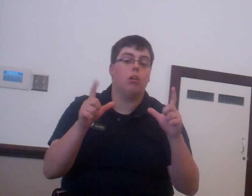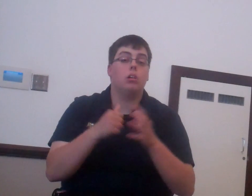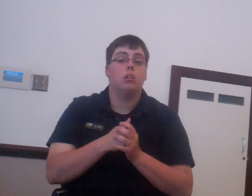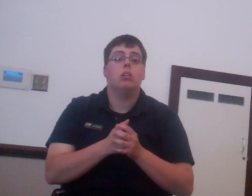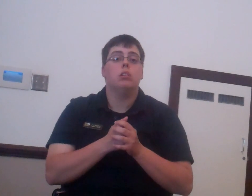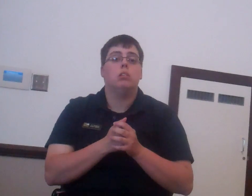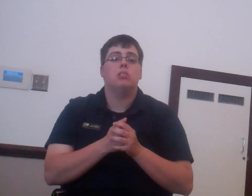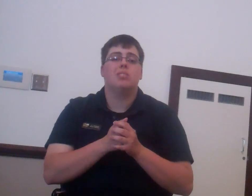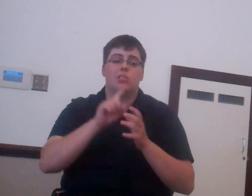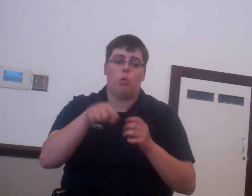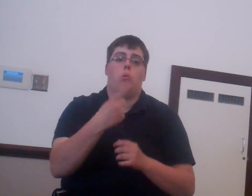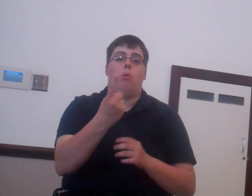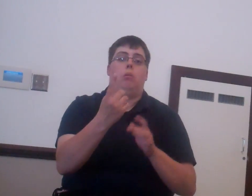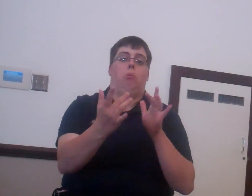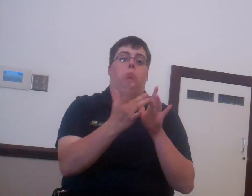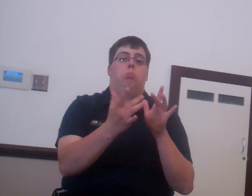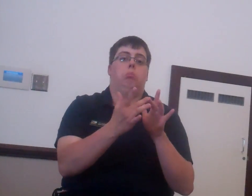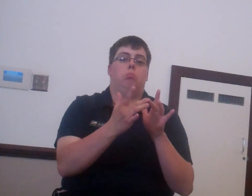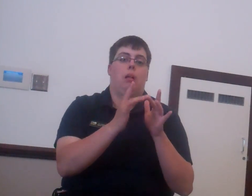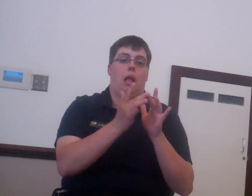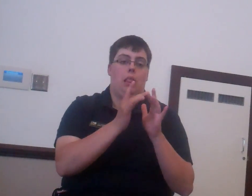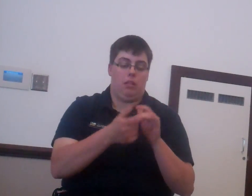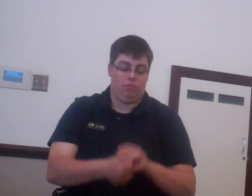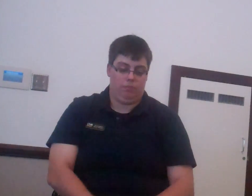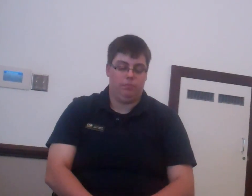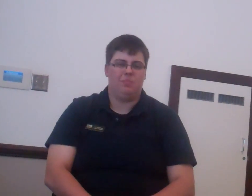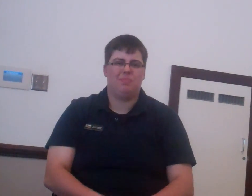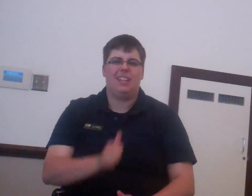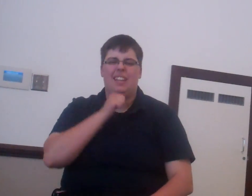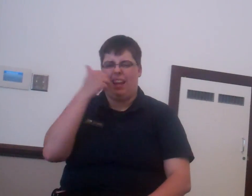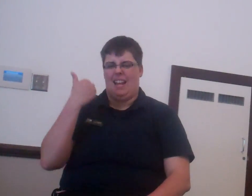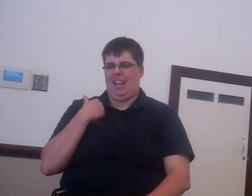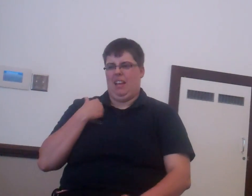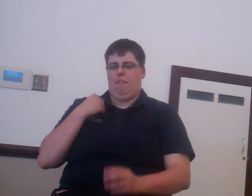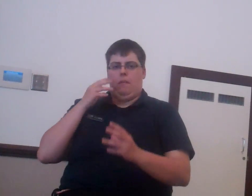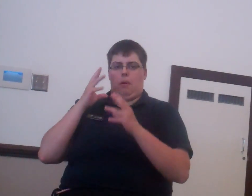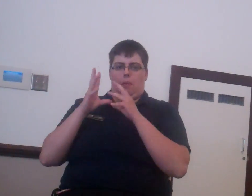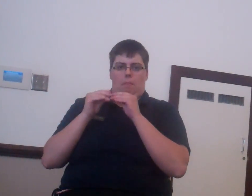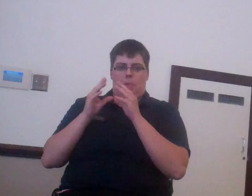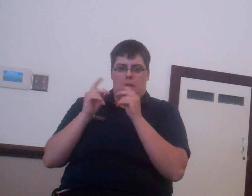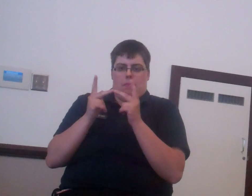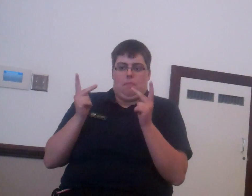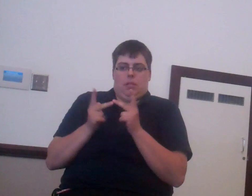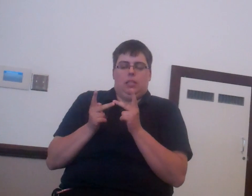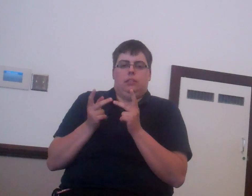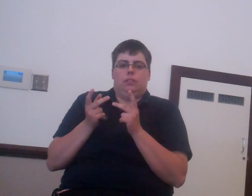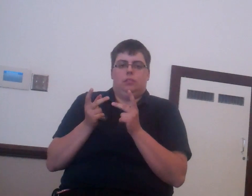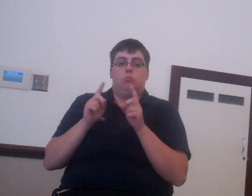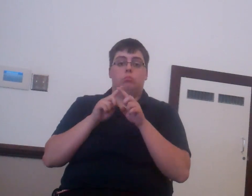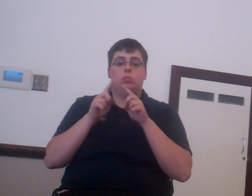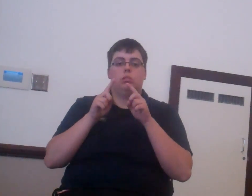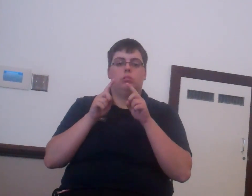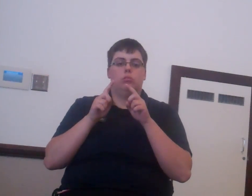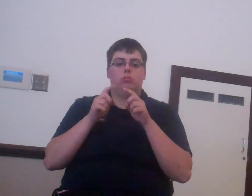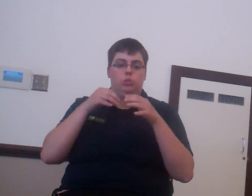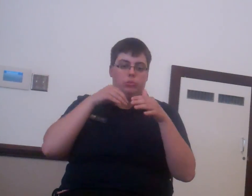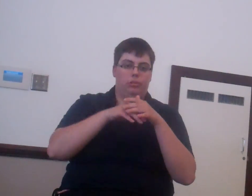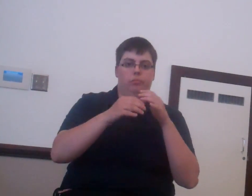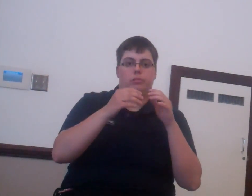physical spot to like all go have a meeting together. So they just do everything virtually. So that would be one way to think about channels. And then